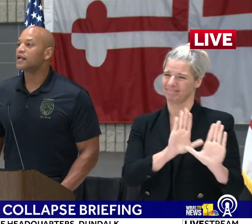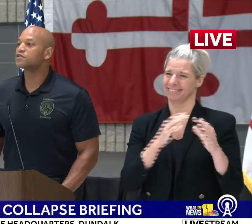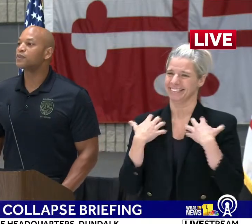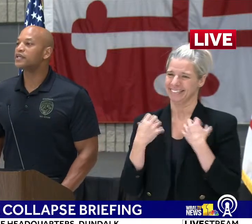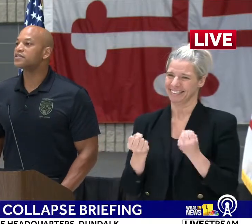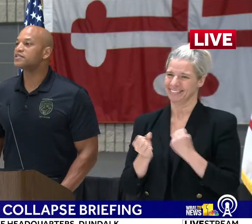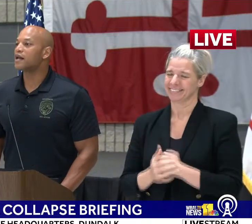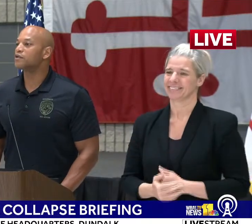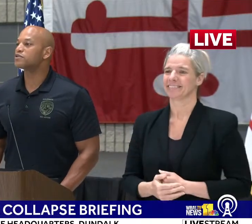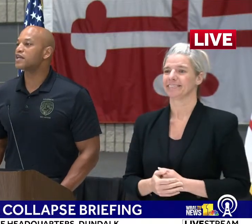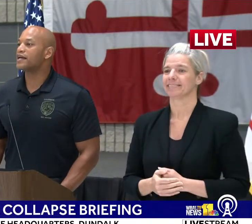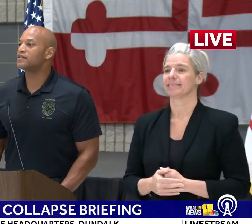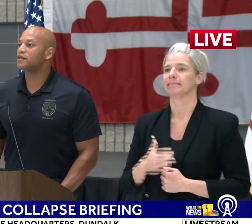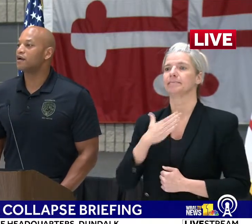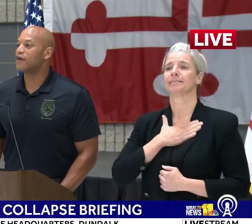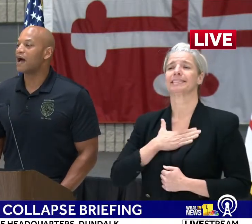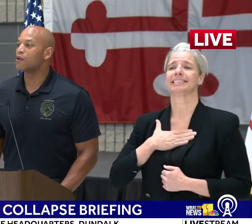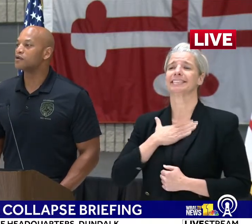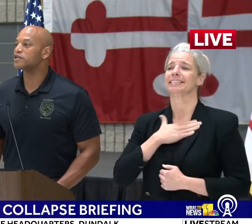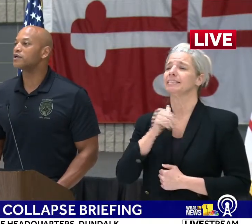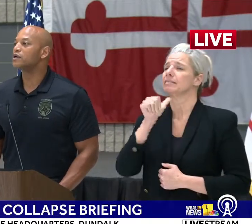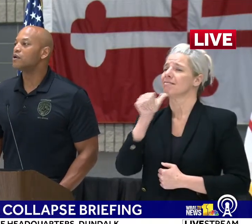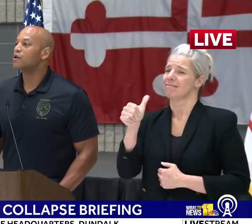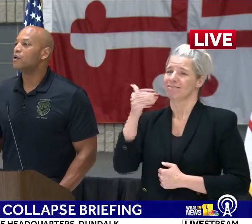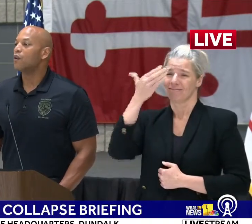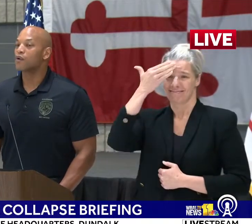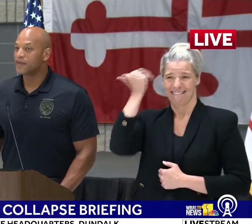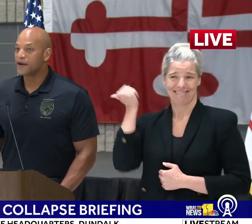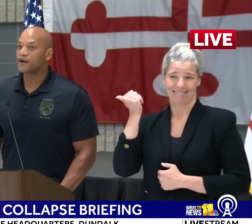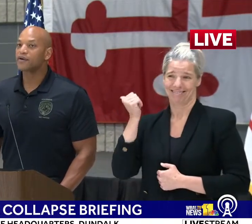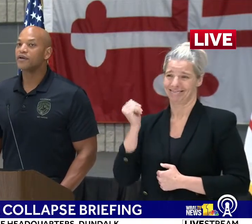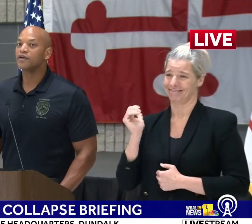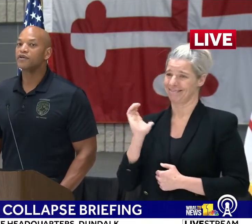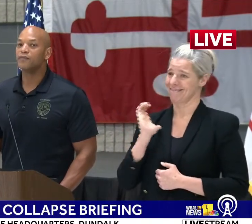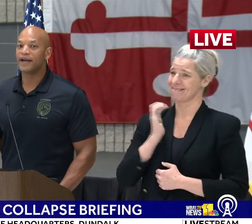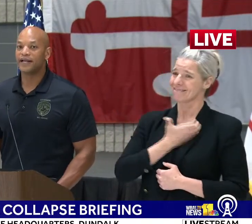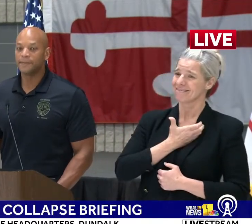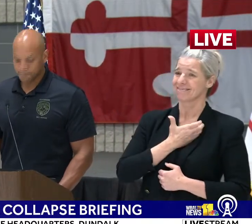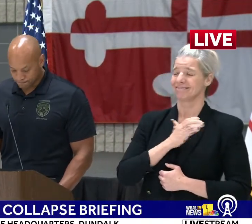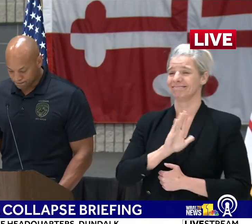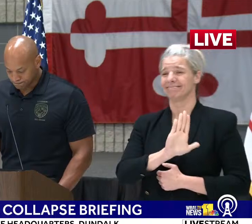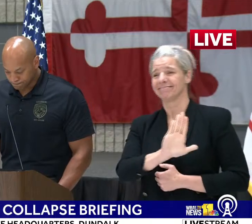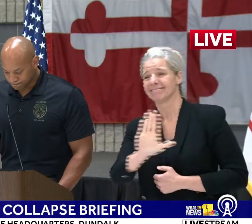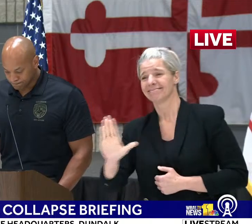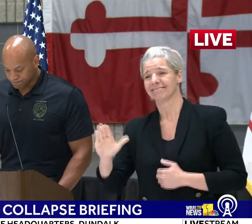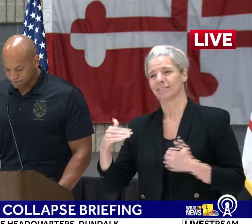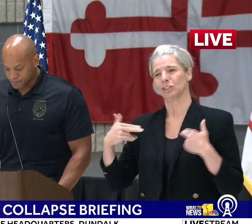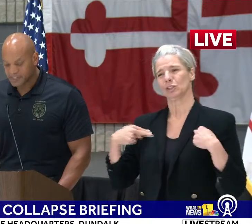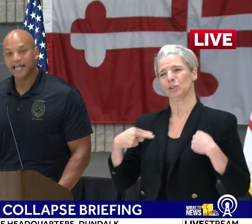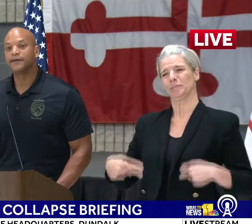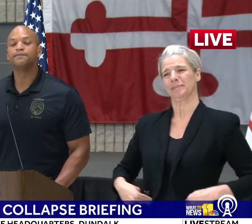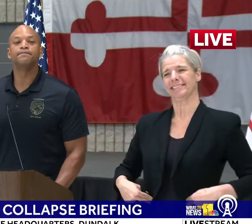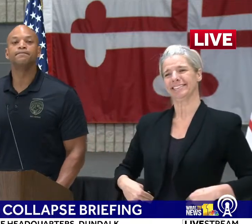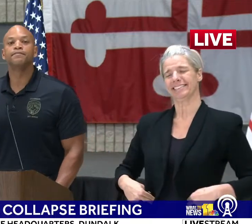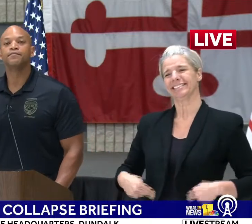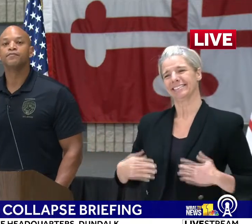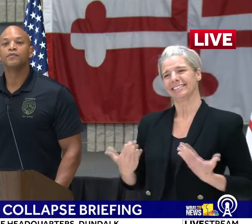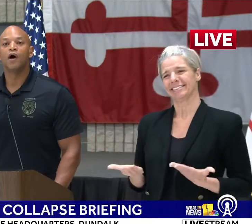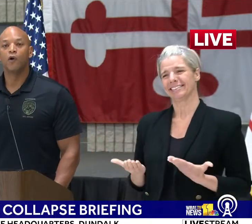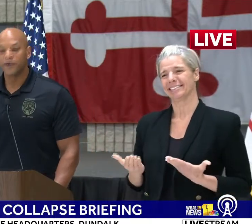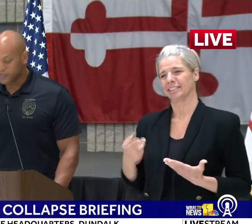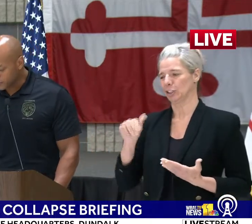time. Let's please not lose sight of ours or their humanity. The